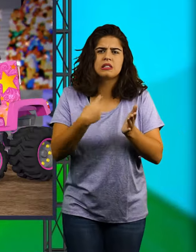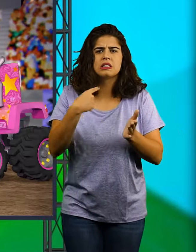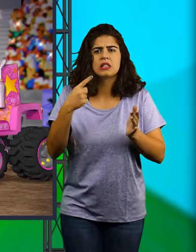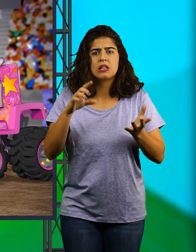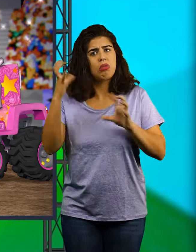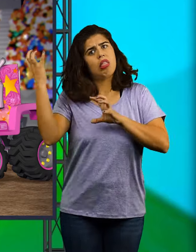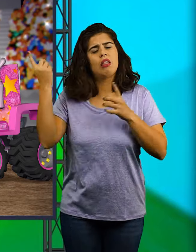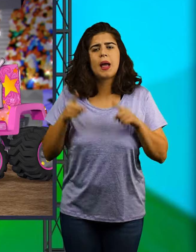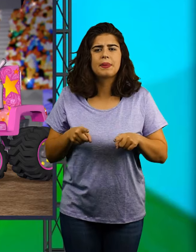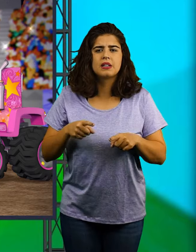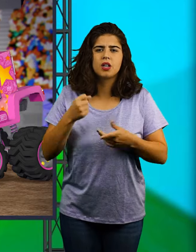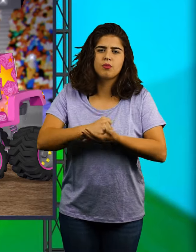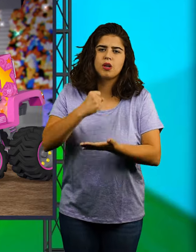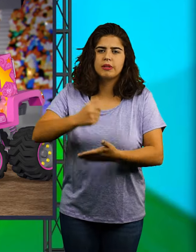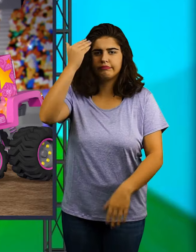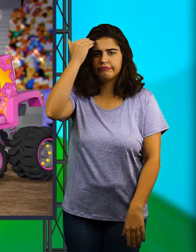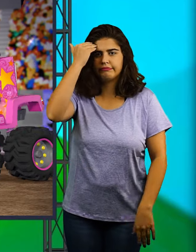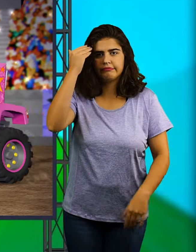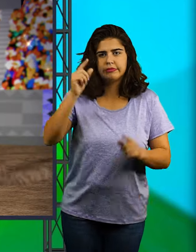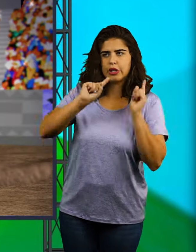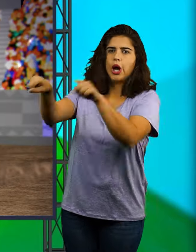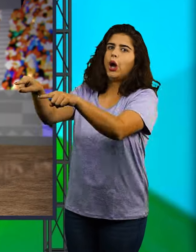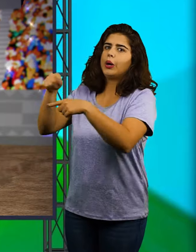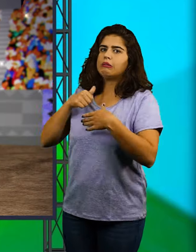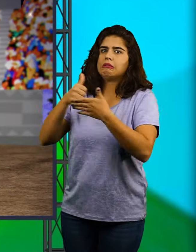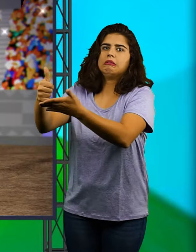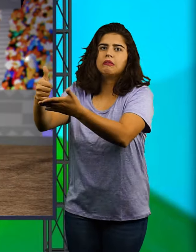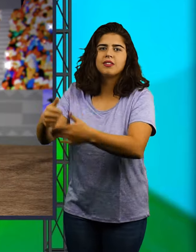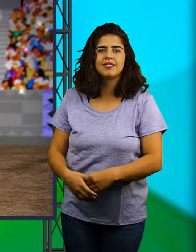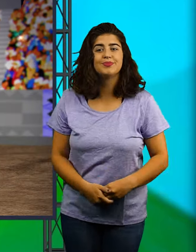Sometimes when he messes up, Boom Boom has to go away in a hurry. No!